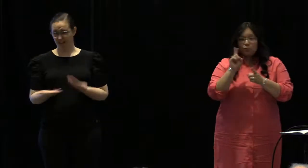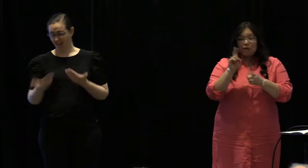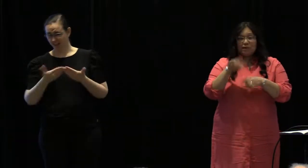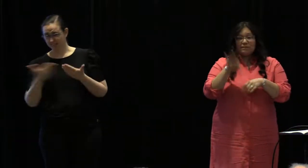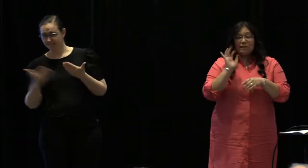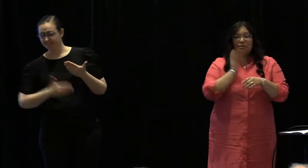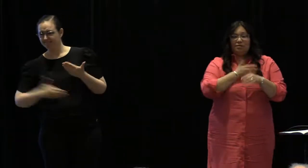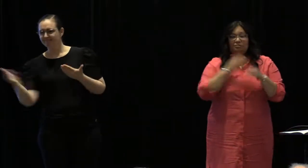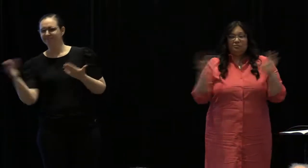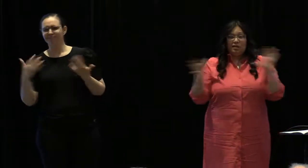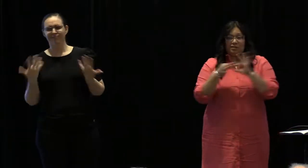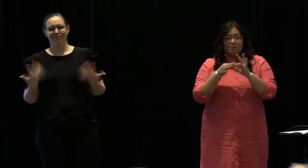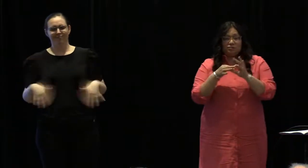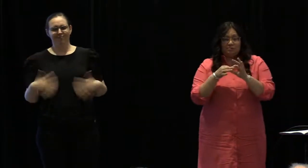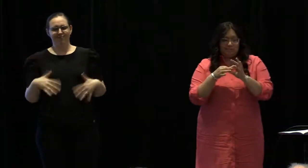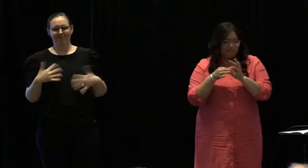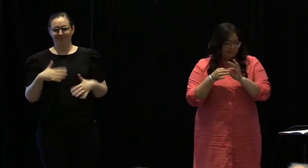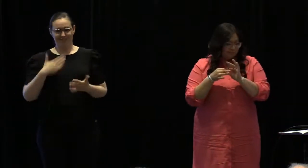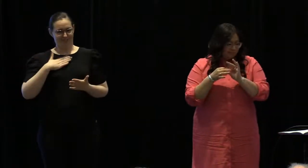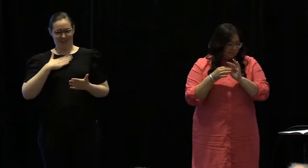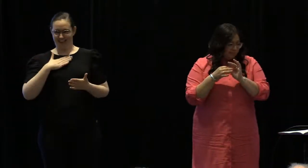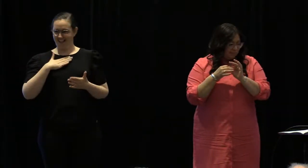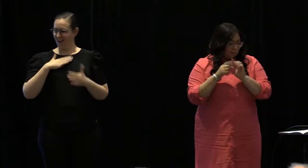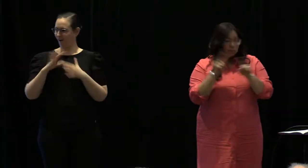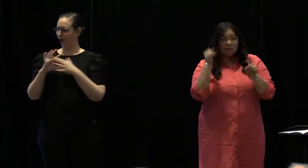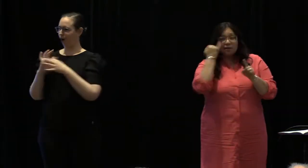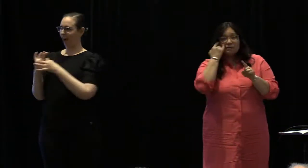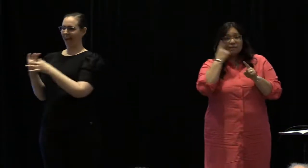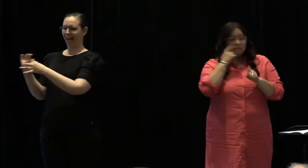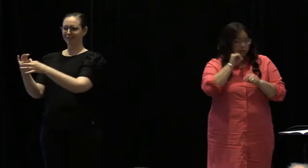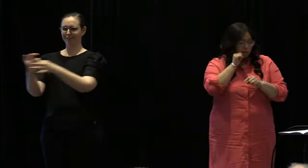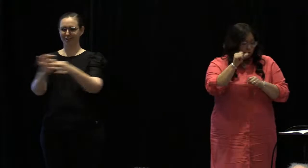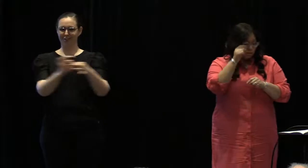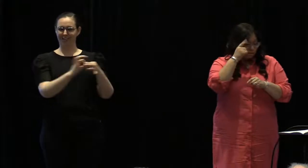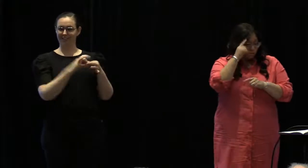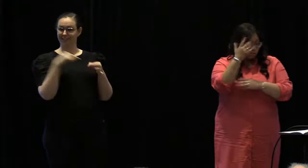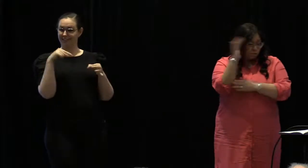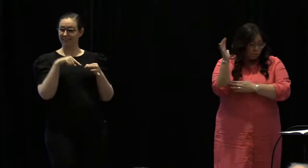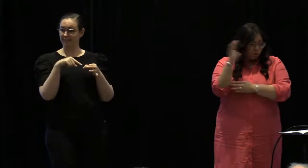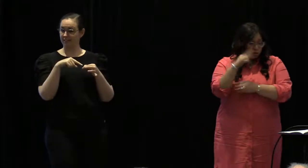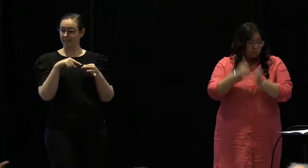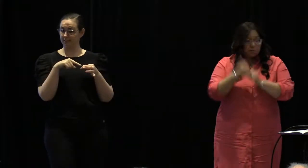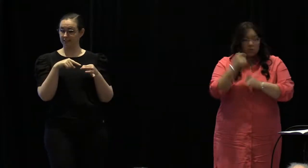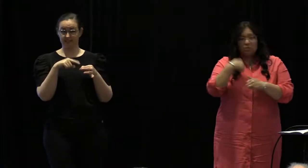we had the right leader. So you found us the connections.